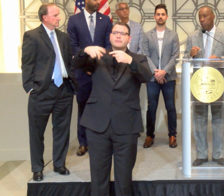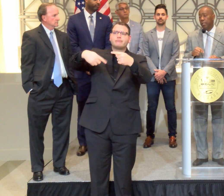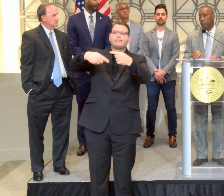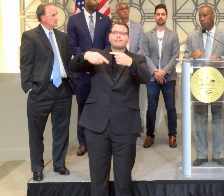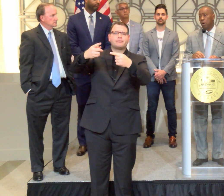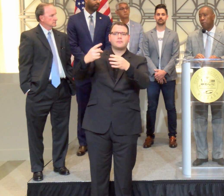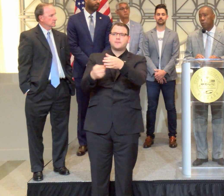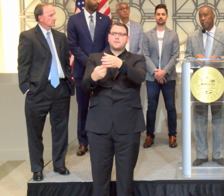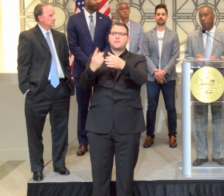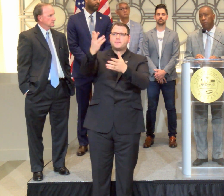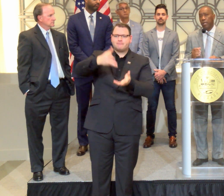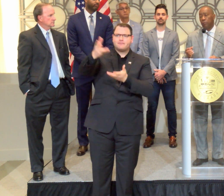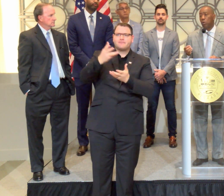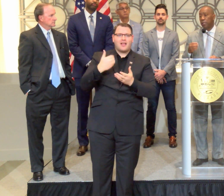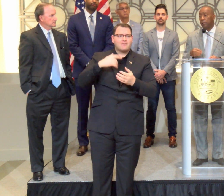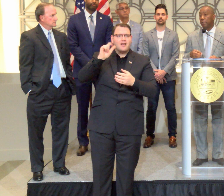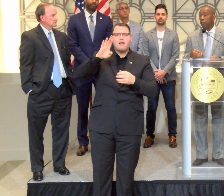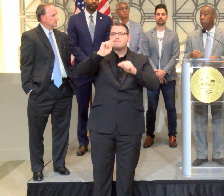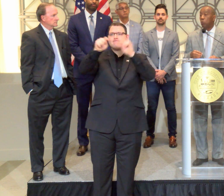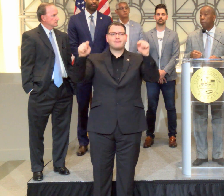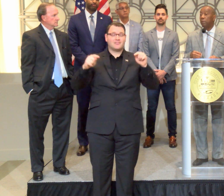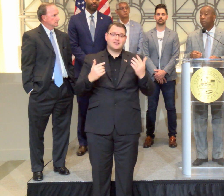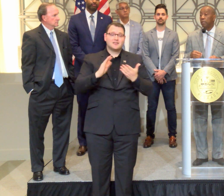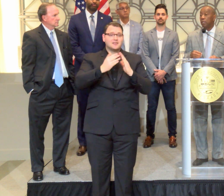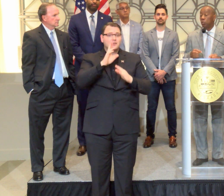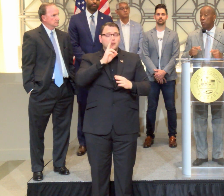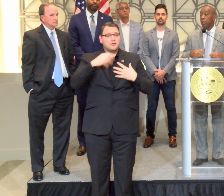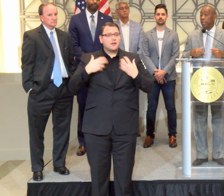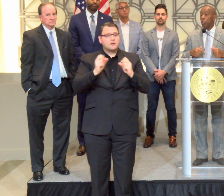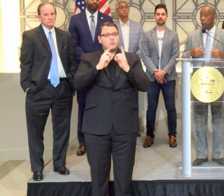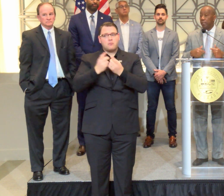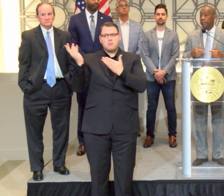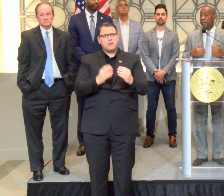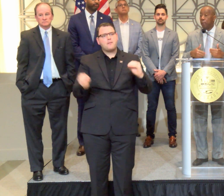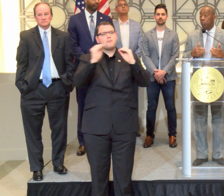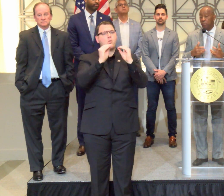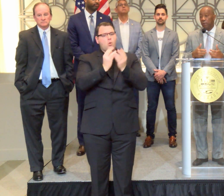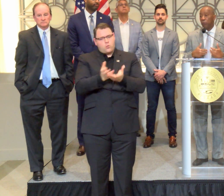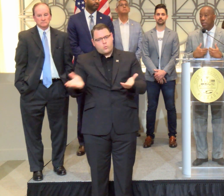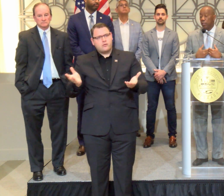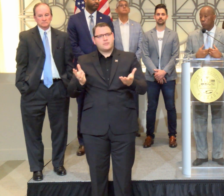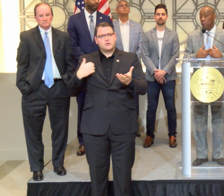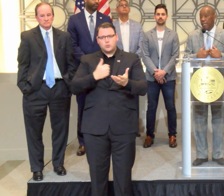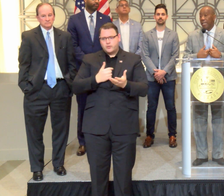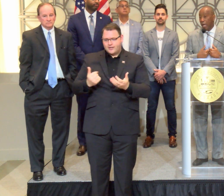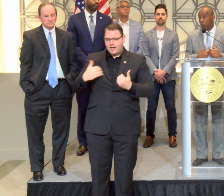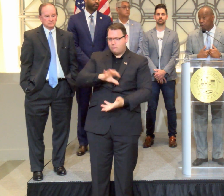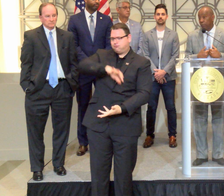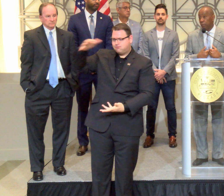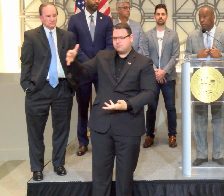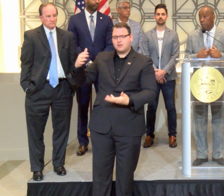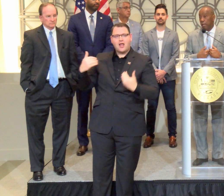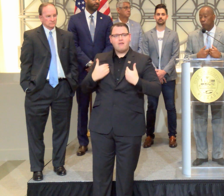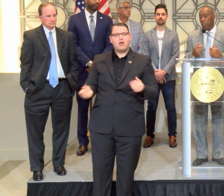of Houston Health Department, for example, has brought in some additional equipment so that we can increase the number that we can do